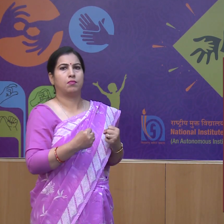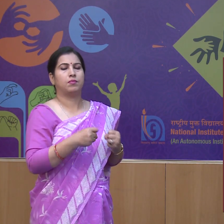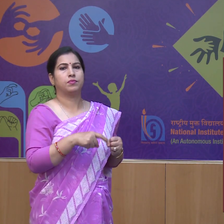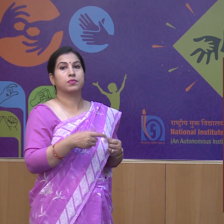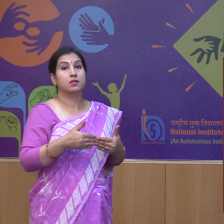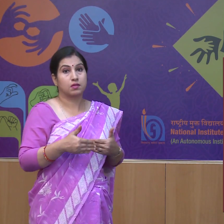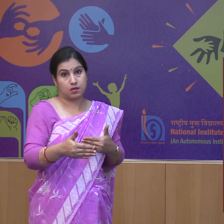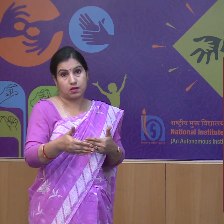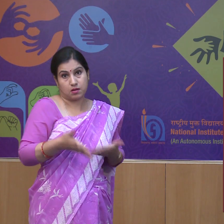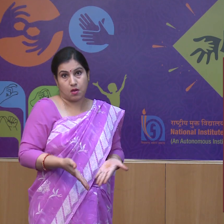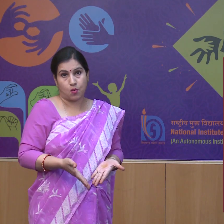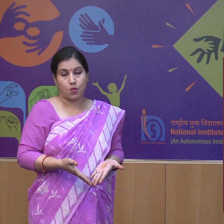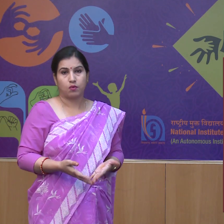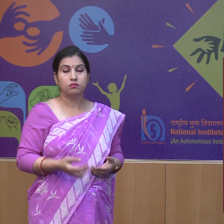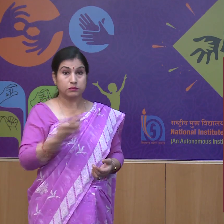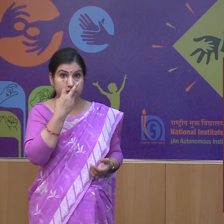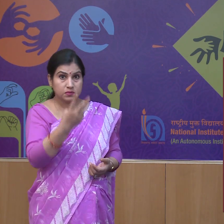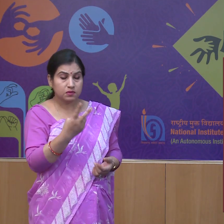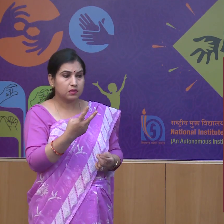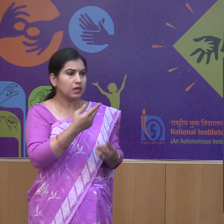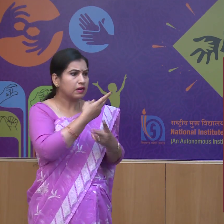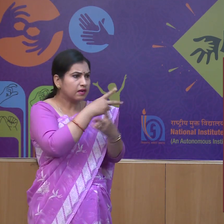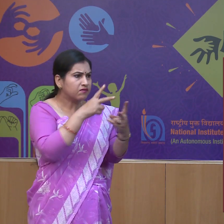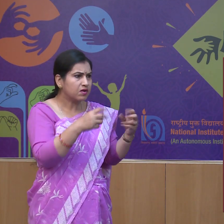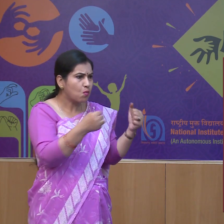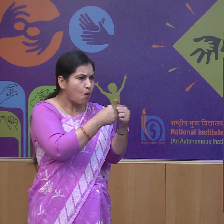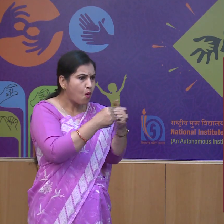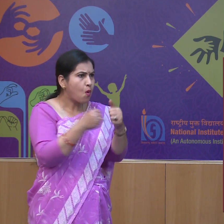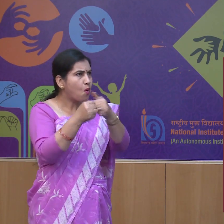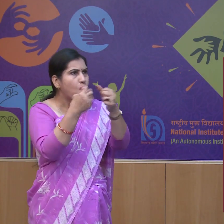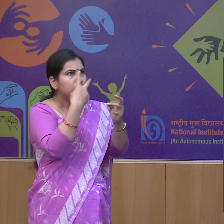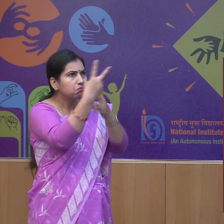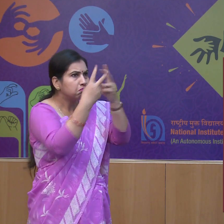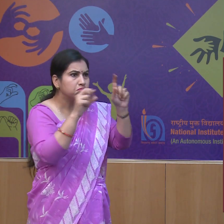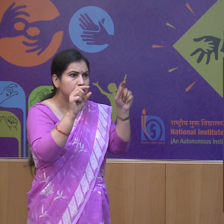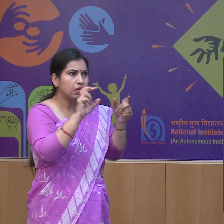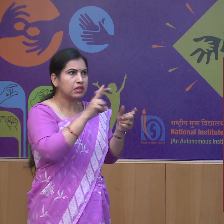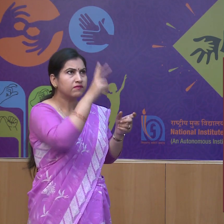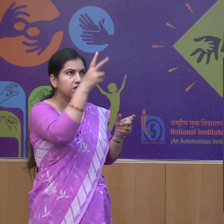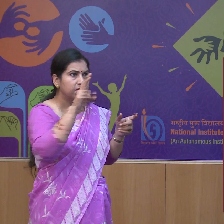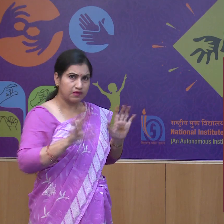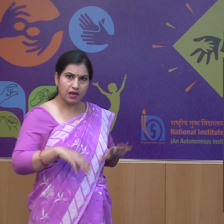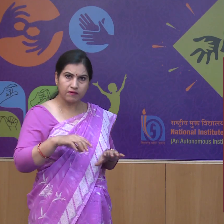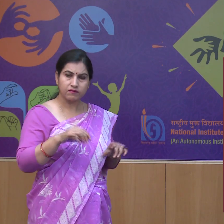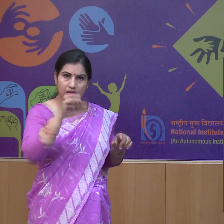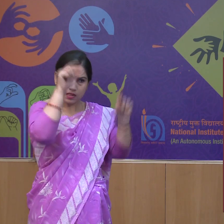Let us now look at the various wars that were fought with the